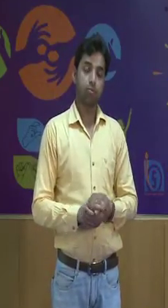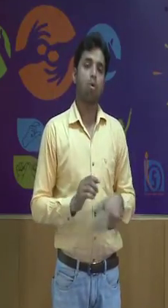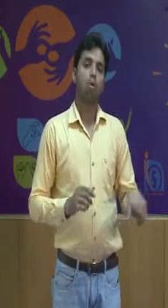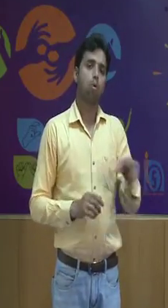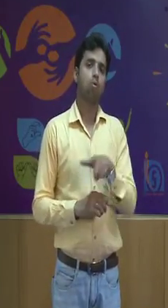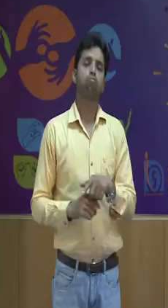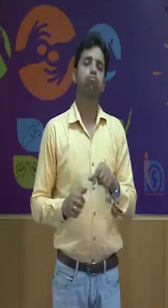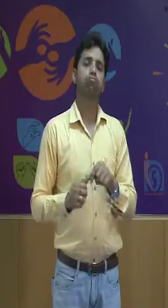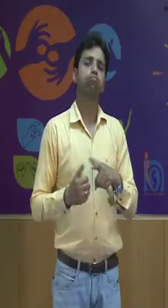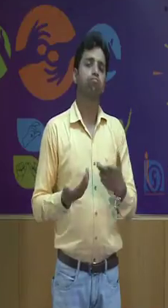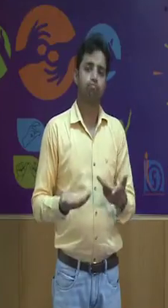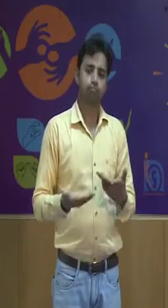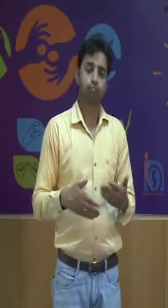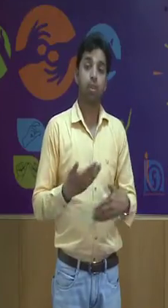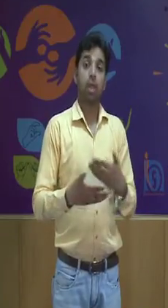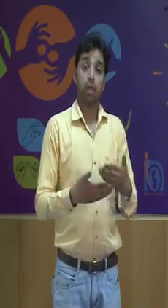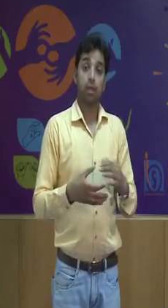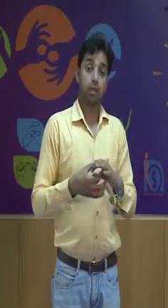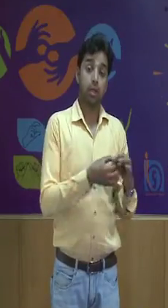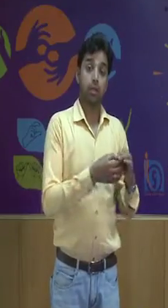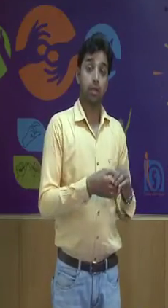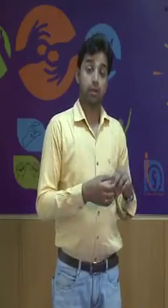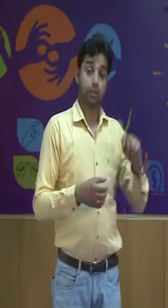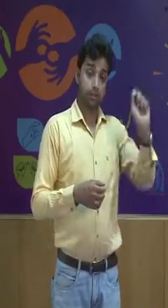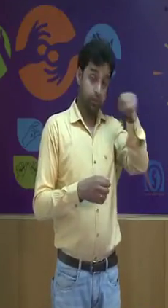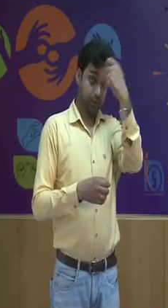all claimed that they were Kshatriyas.